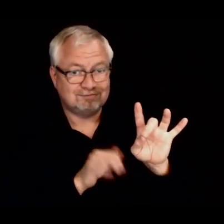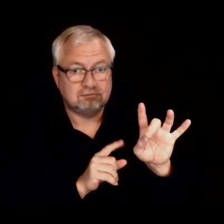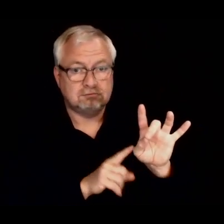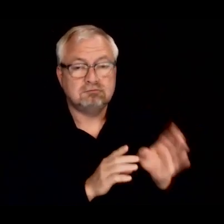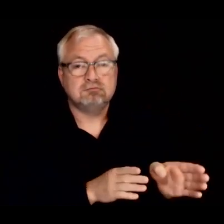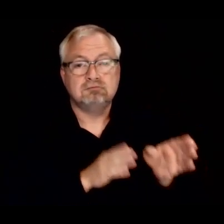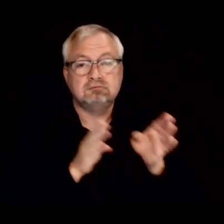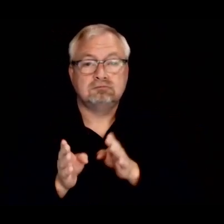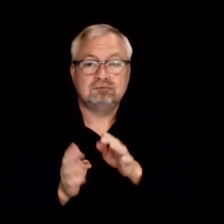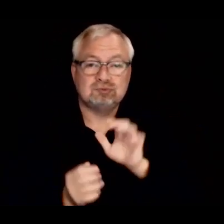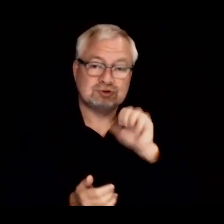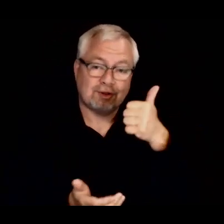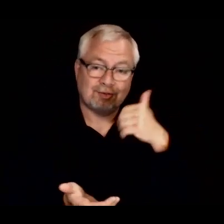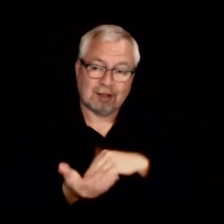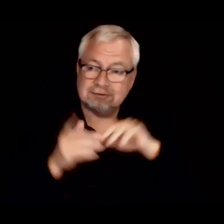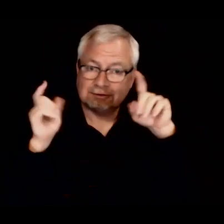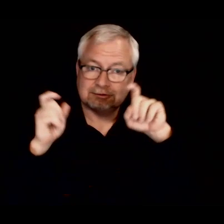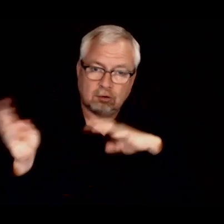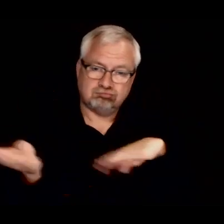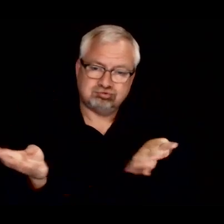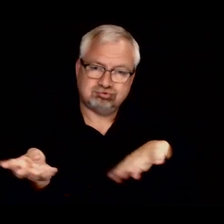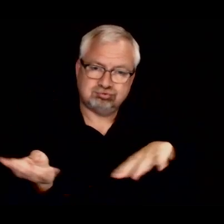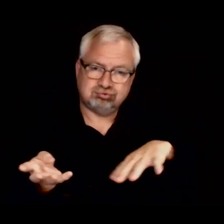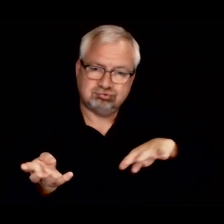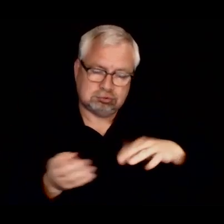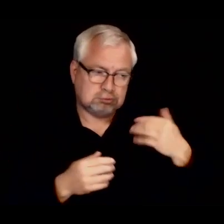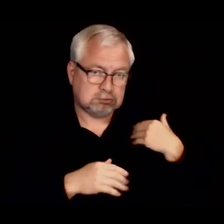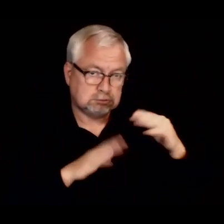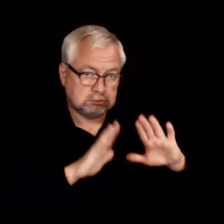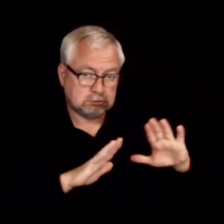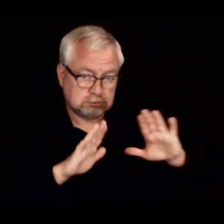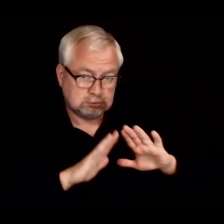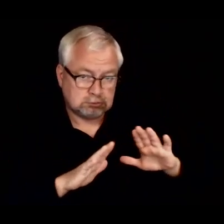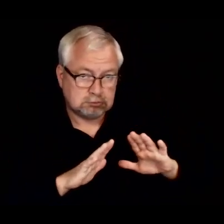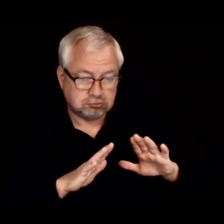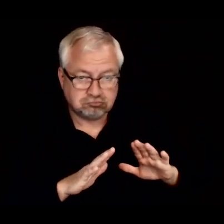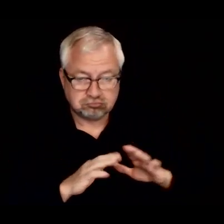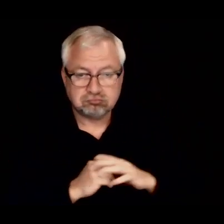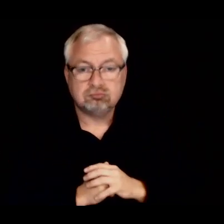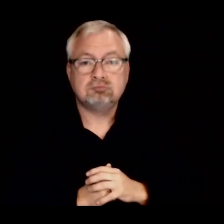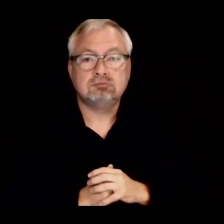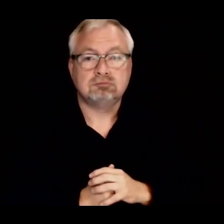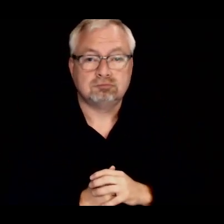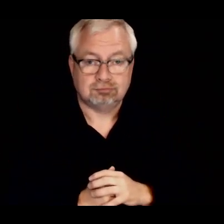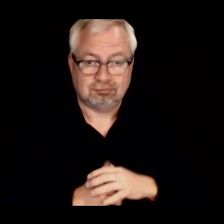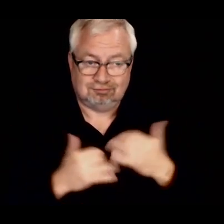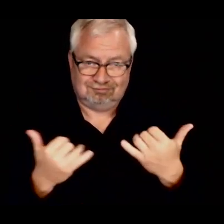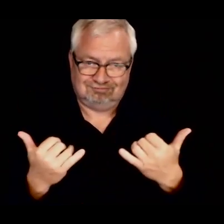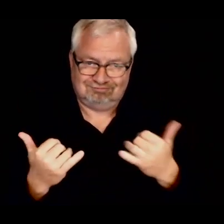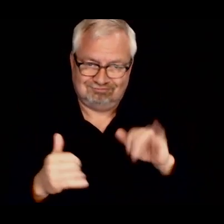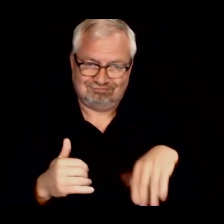that were processed on Sunday. That was the fourth day at or above that 10,000 test level.